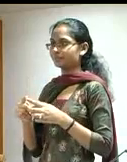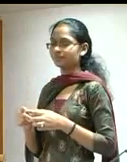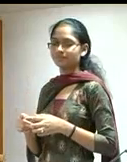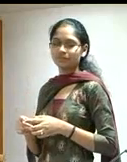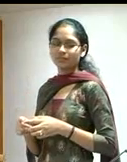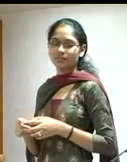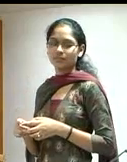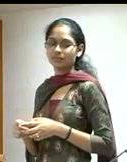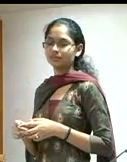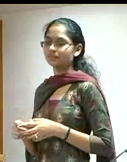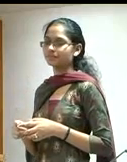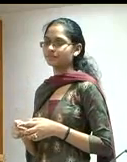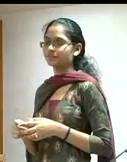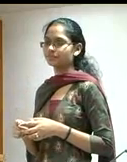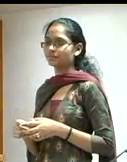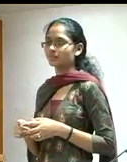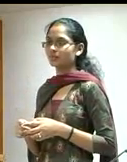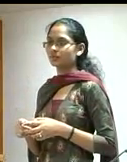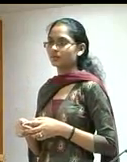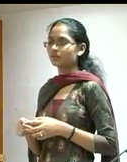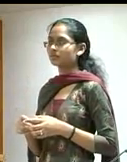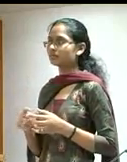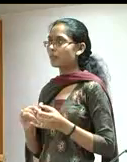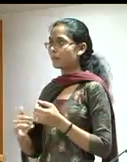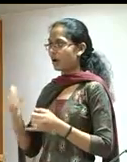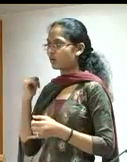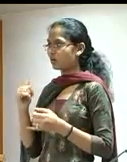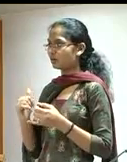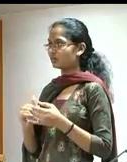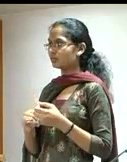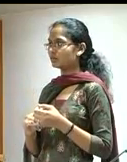disabilities are in the socially and economically backward category.